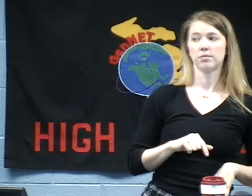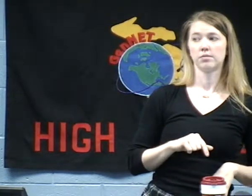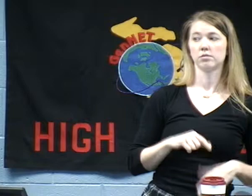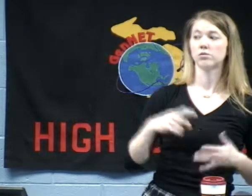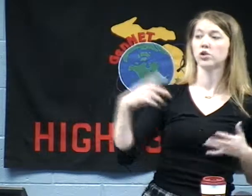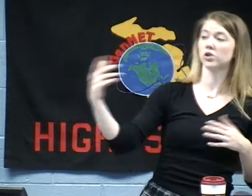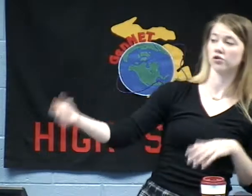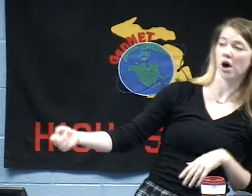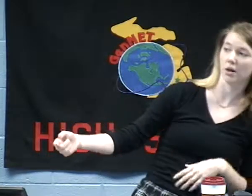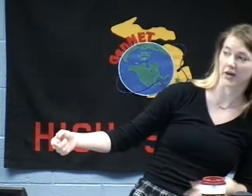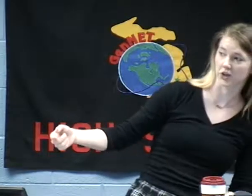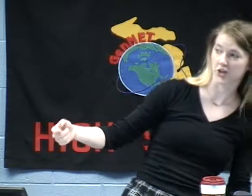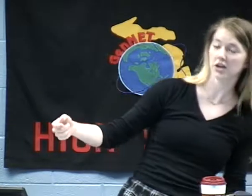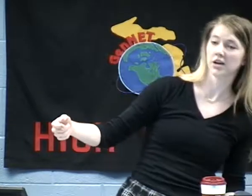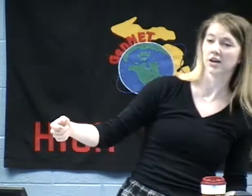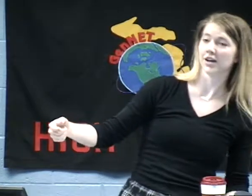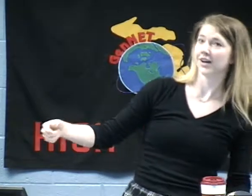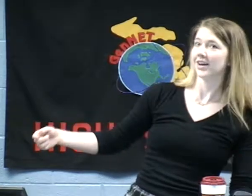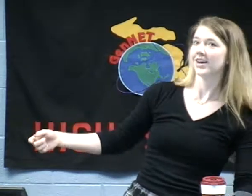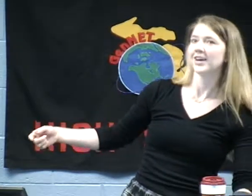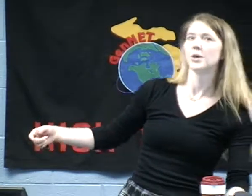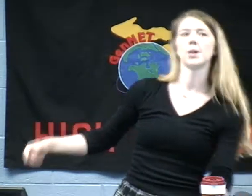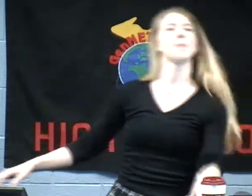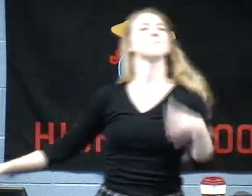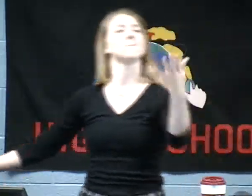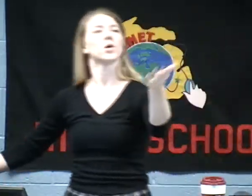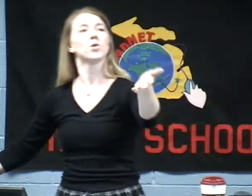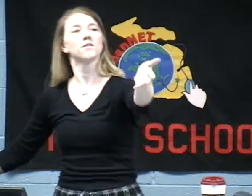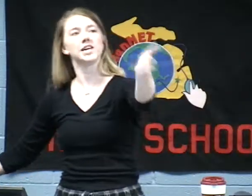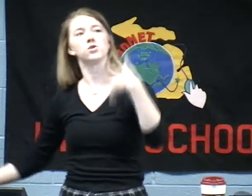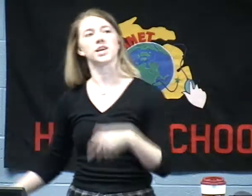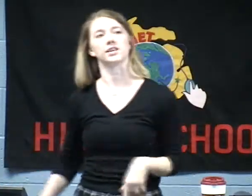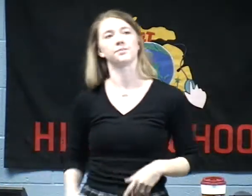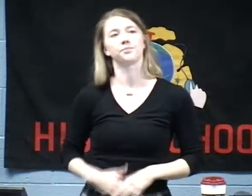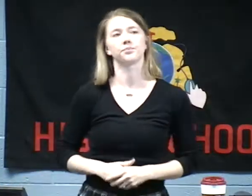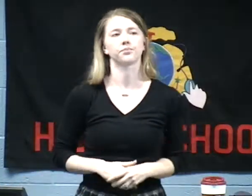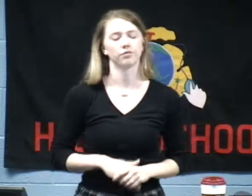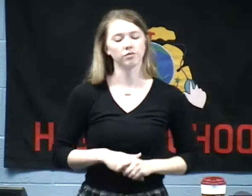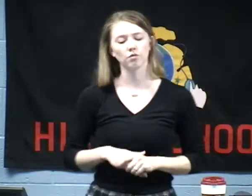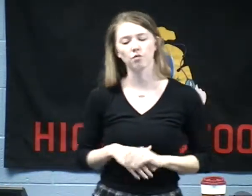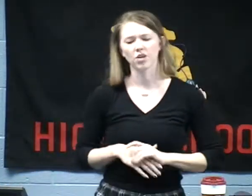picture. You could draw a picture. What if I do this?